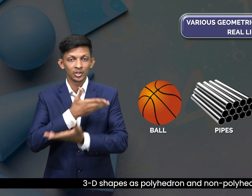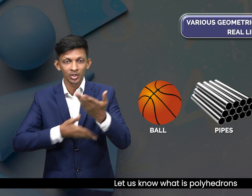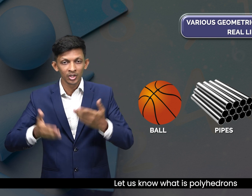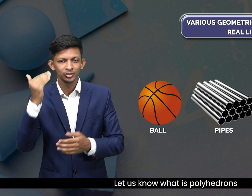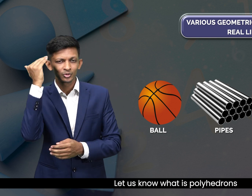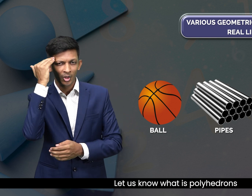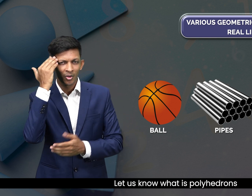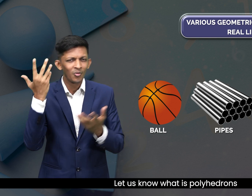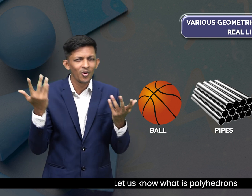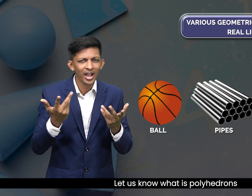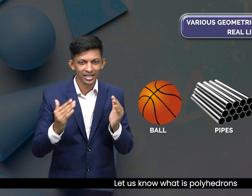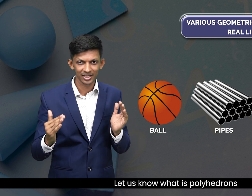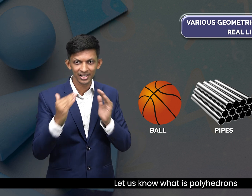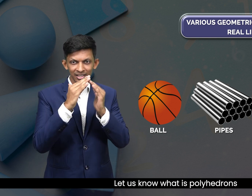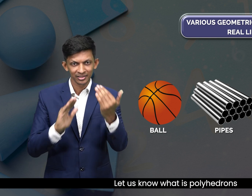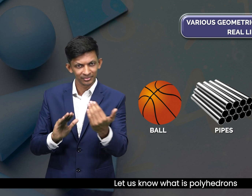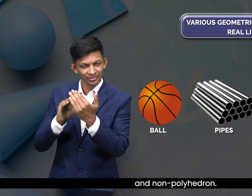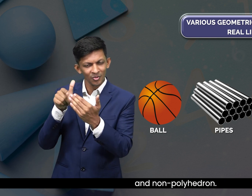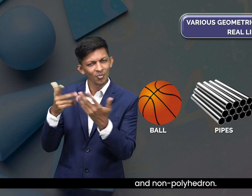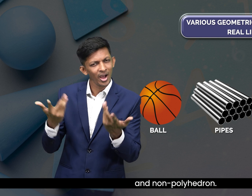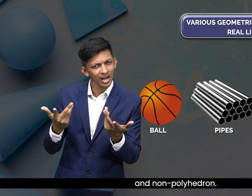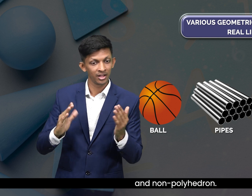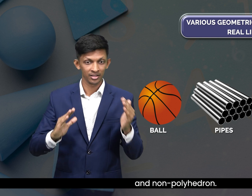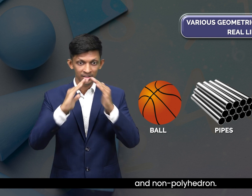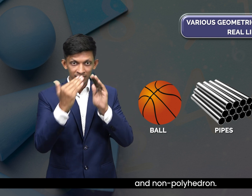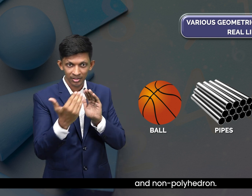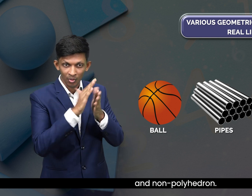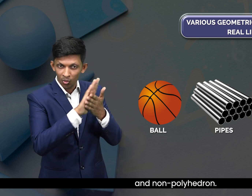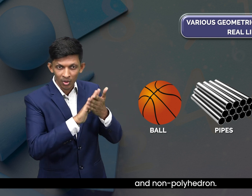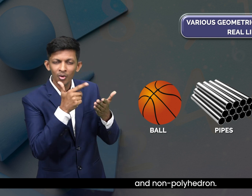Let us know what is polyhedrons and non-polyhedrons.